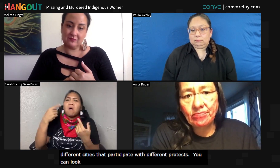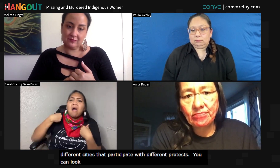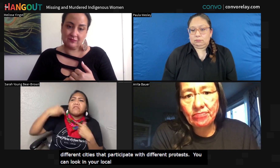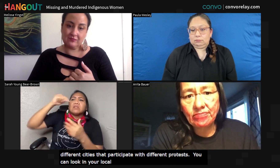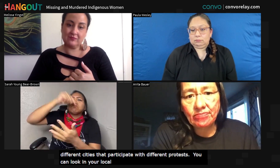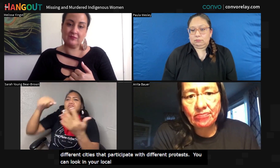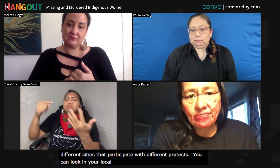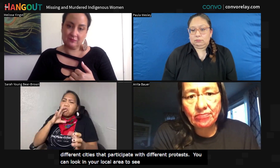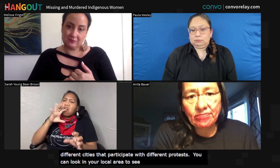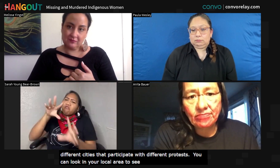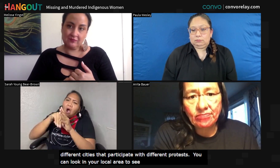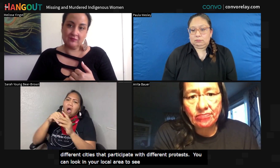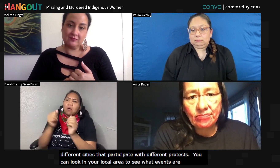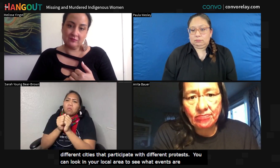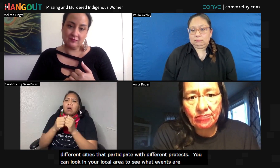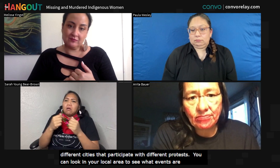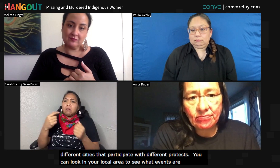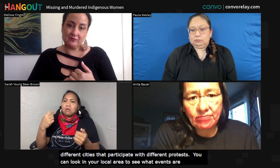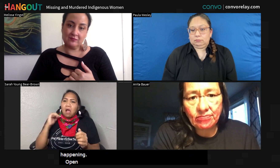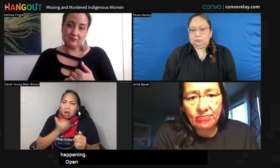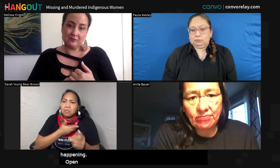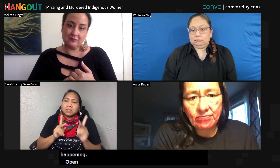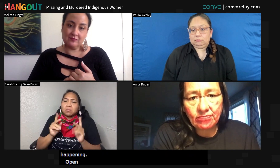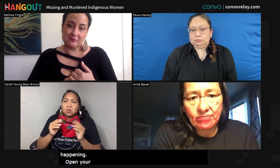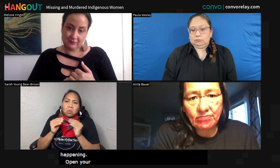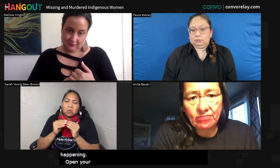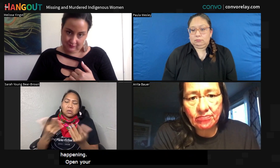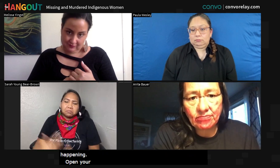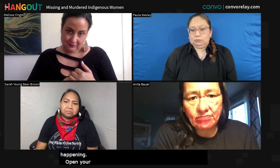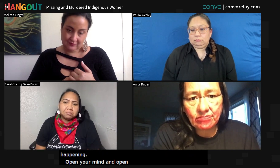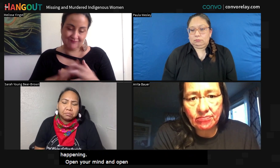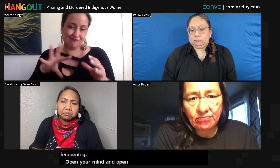open your eyes and be involved with our people.